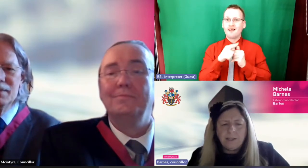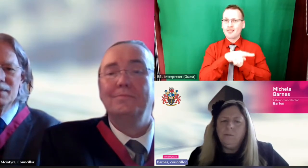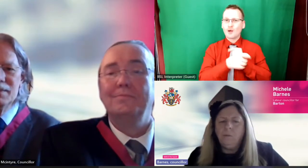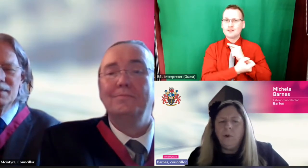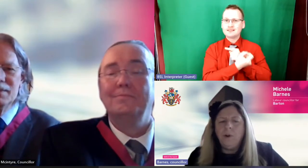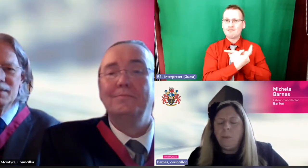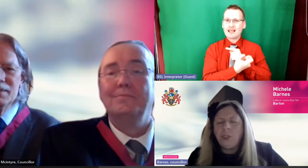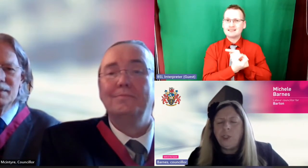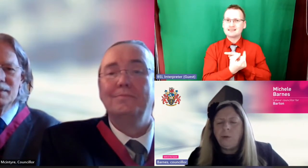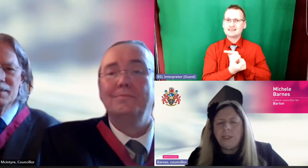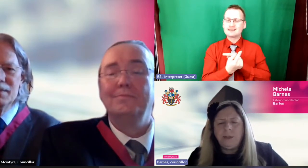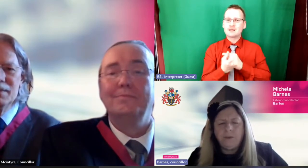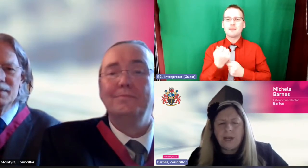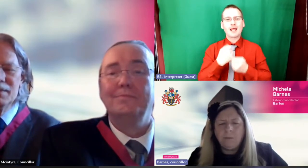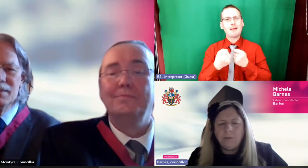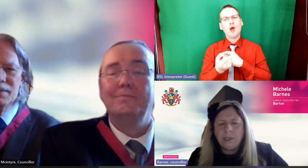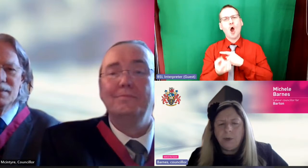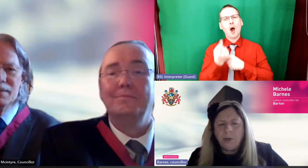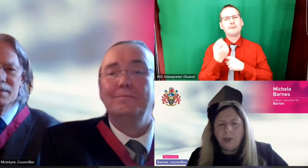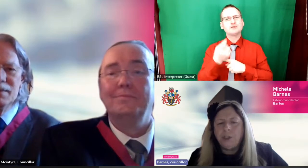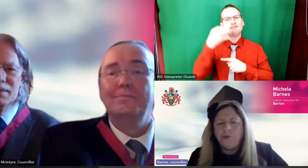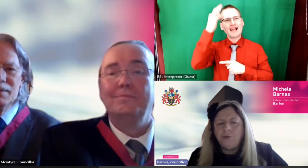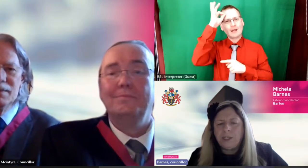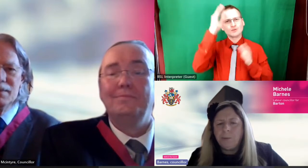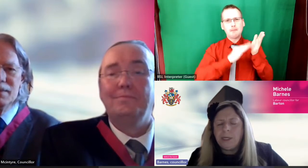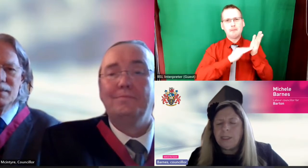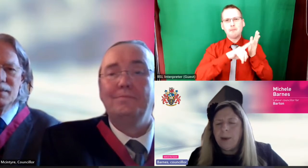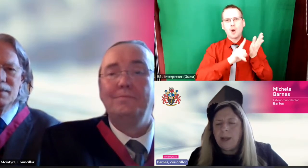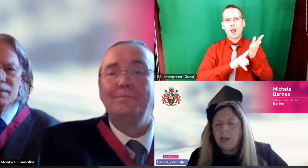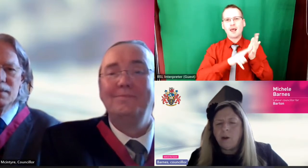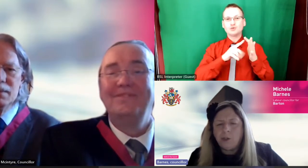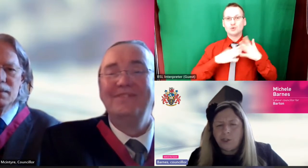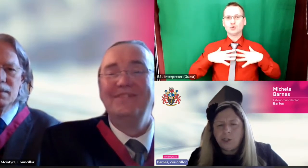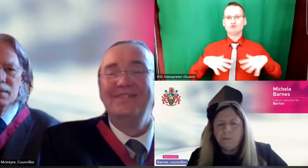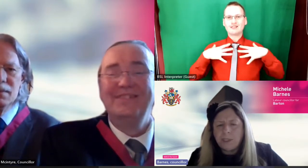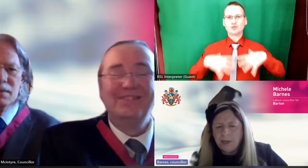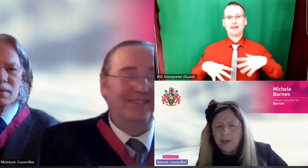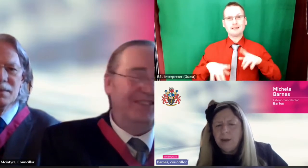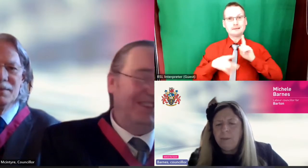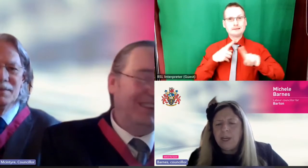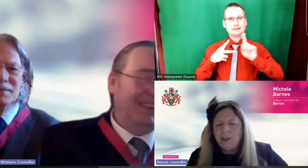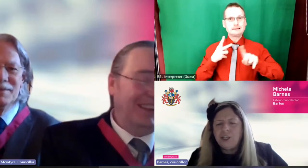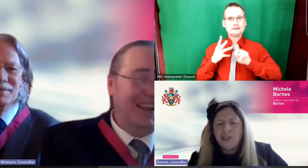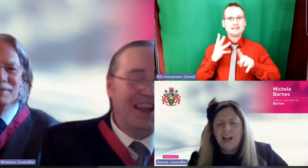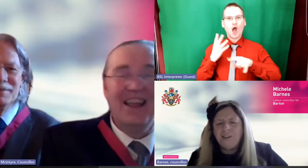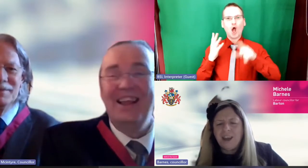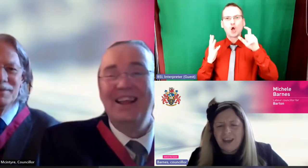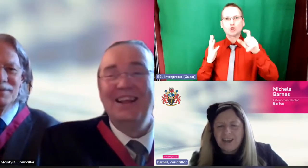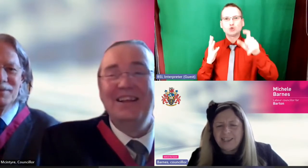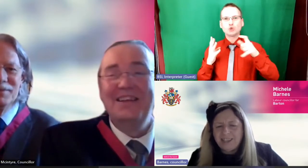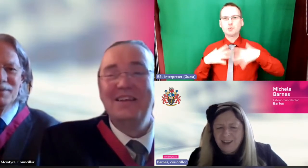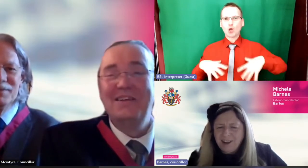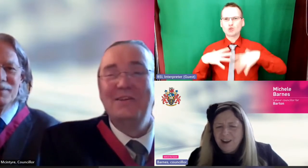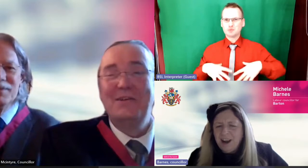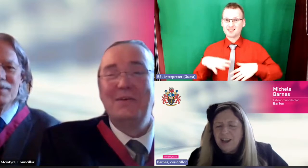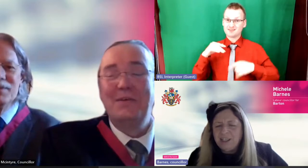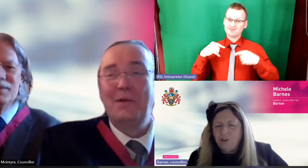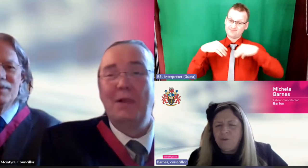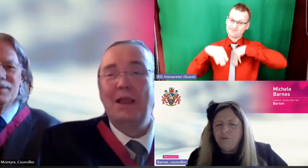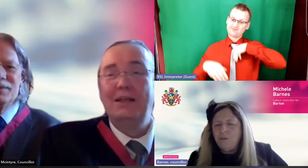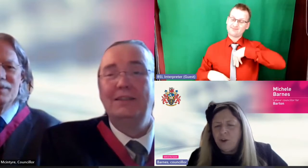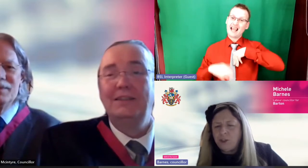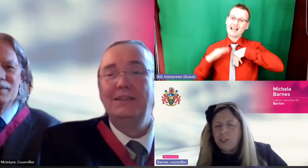events were an opportunity for Councillor Mullen to dress up in his many costumes, being the child that he is,